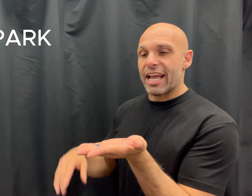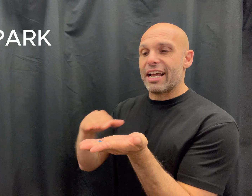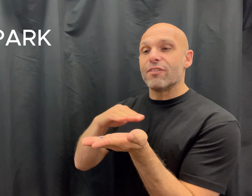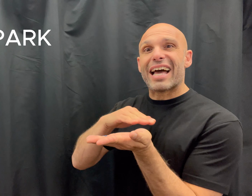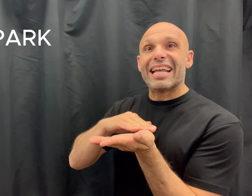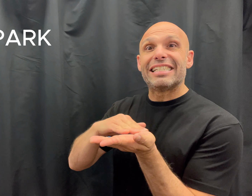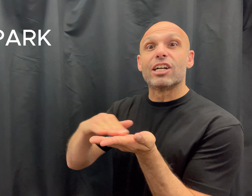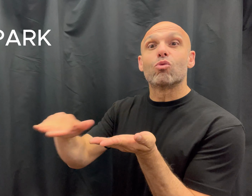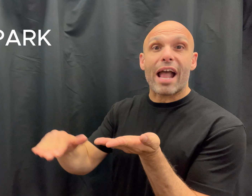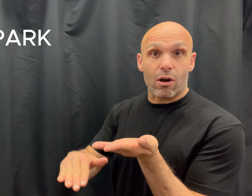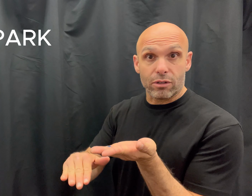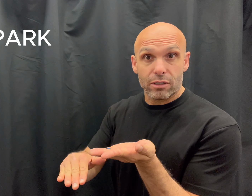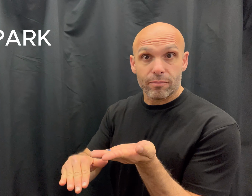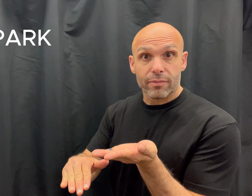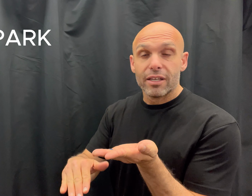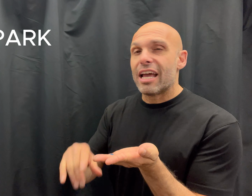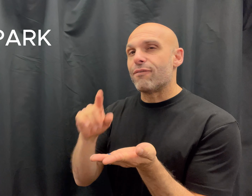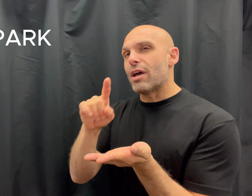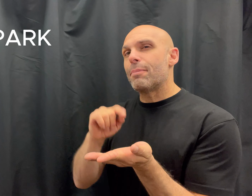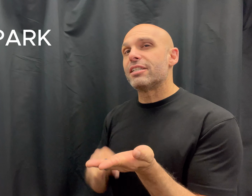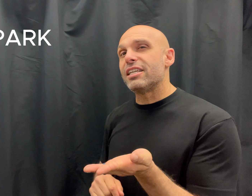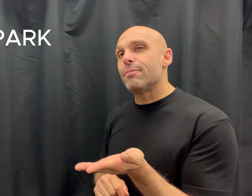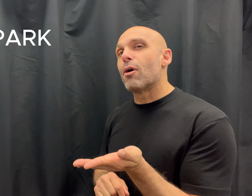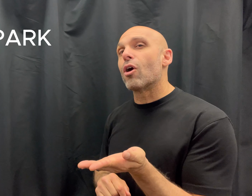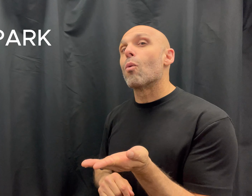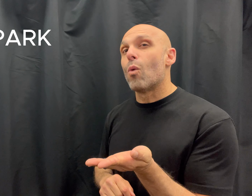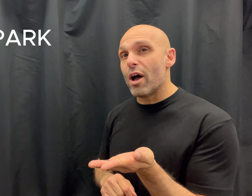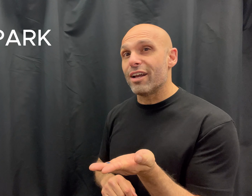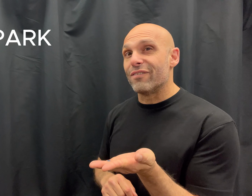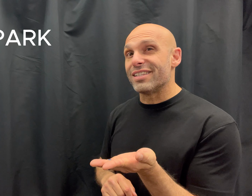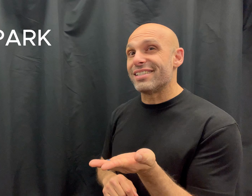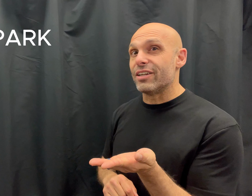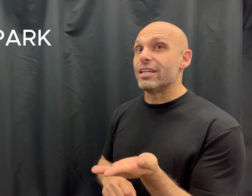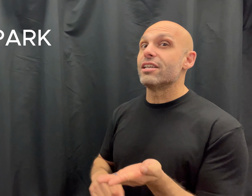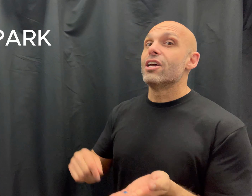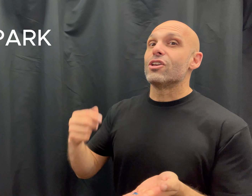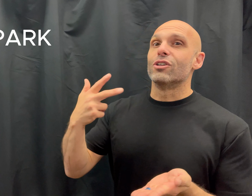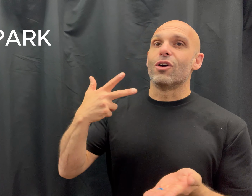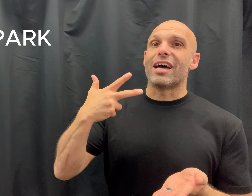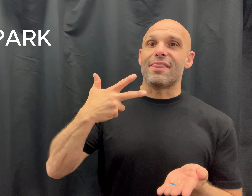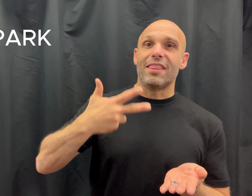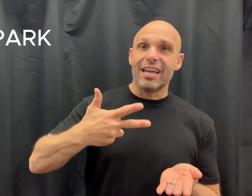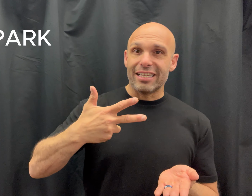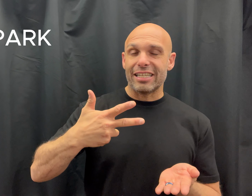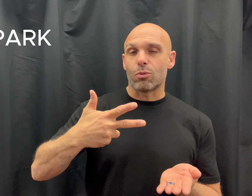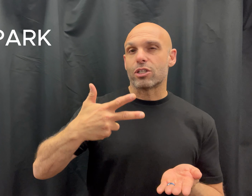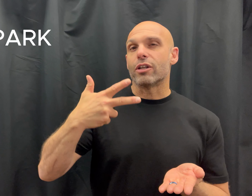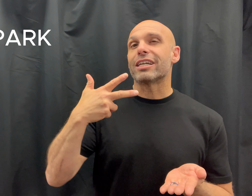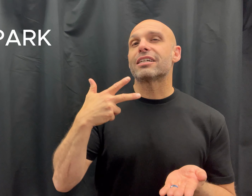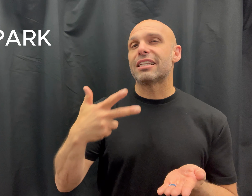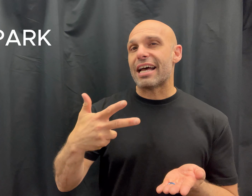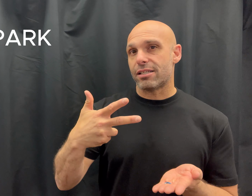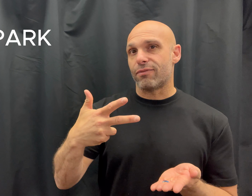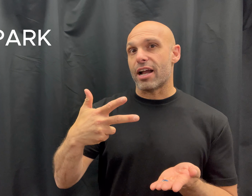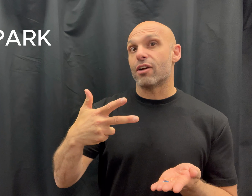out, that is the ground. And if you happen to see part 1 of this series, you'll know that this is what's called a classifier for